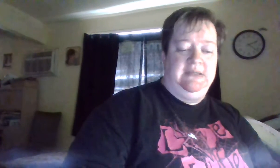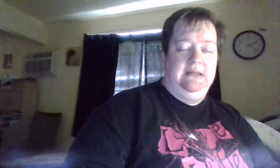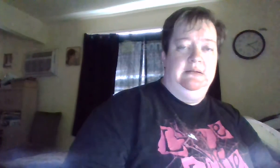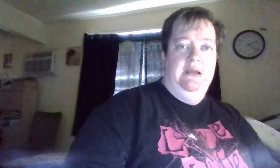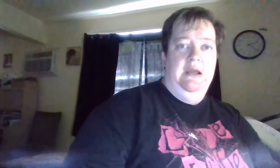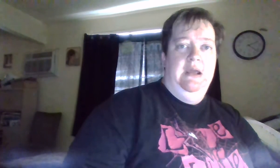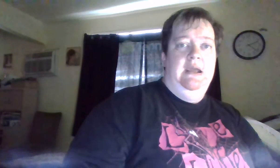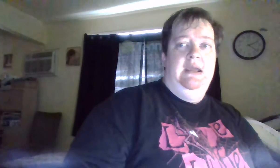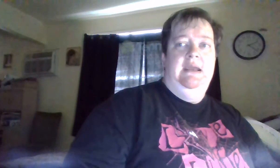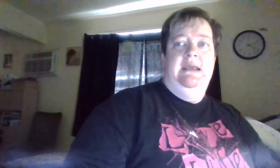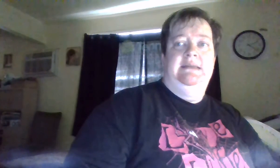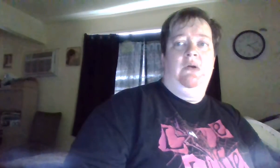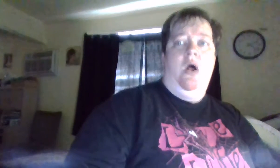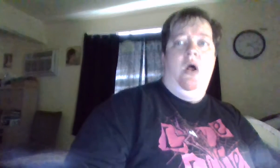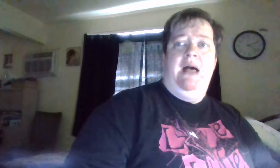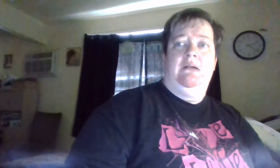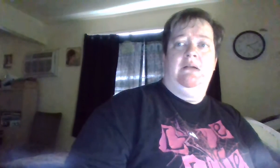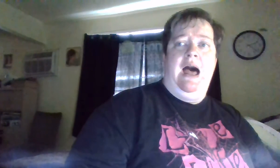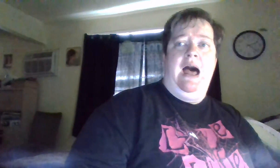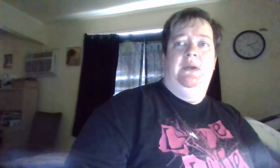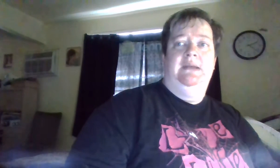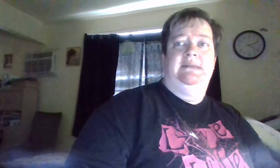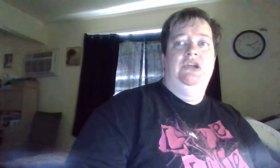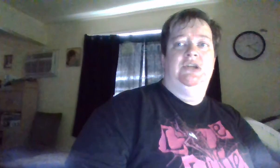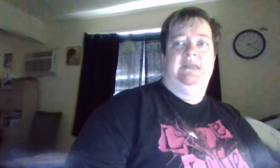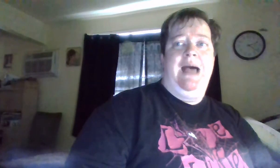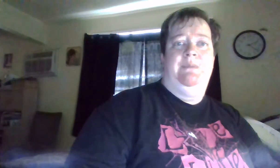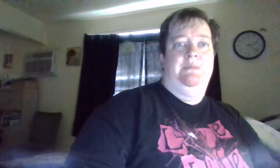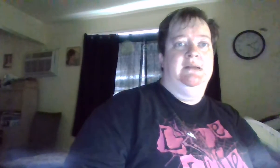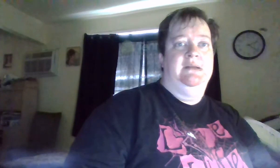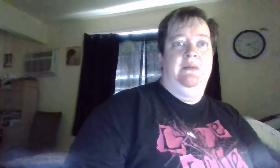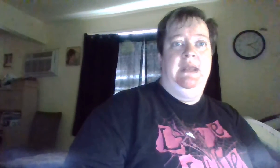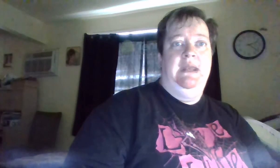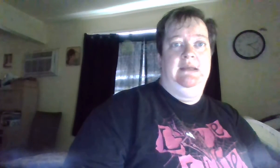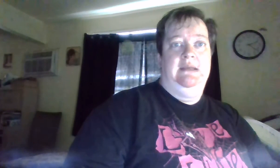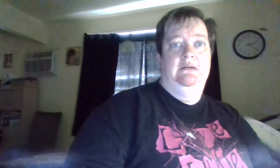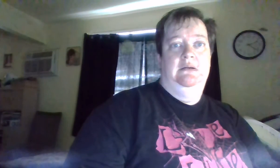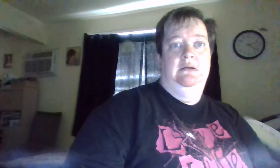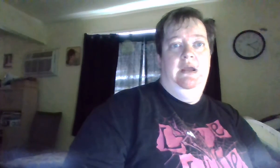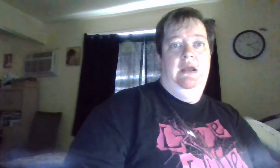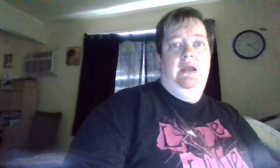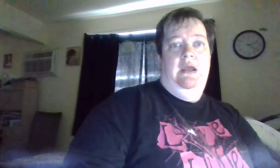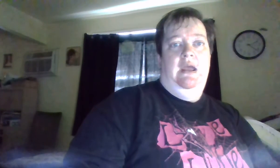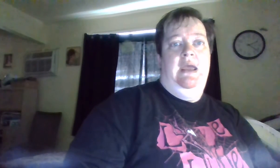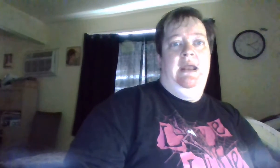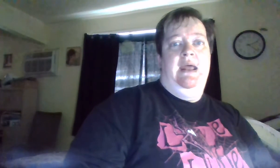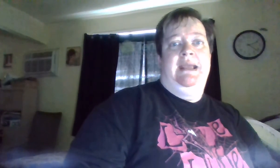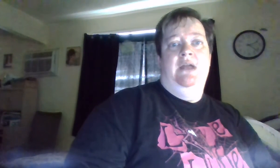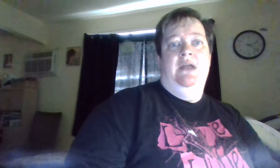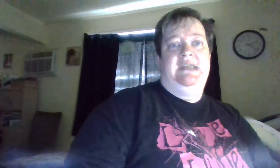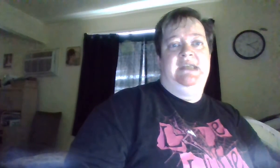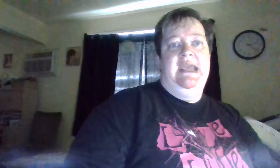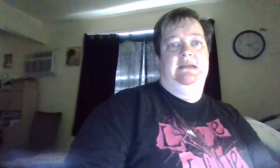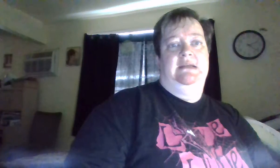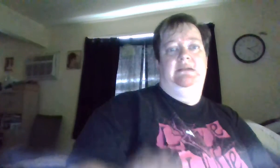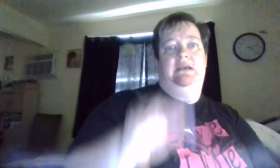opposite. He's hearing all about God, but he's seeing just the opposite because of the Midianites. And I can understand it. You